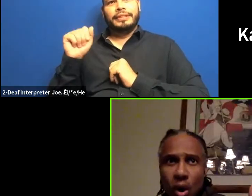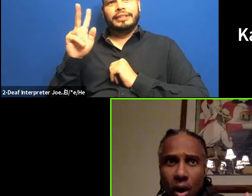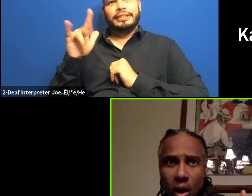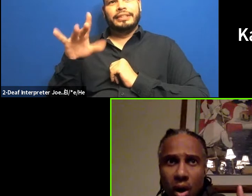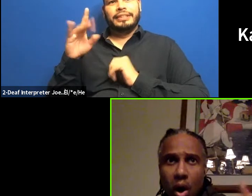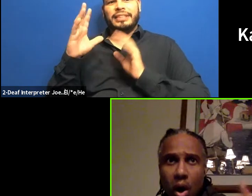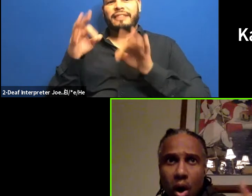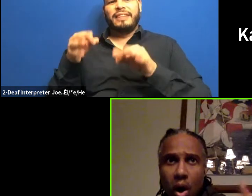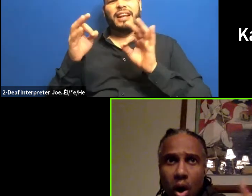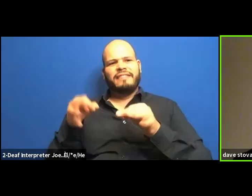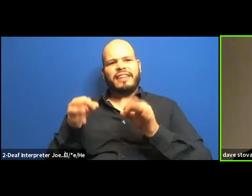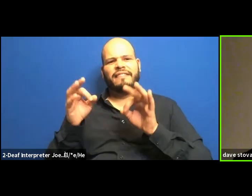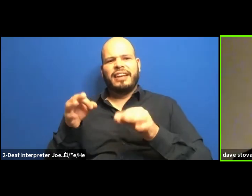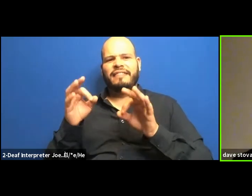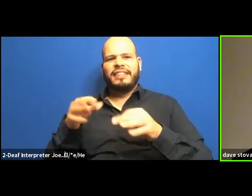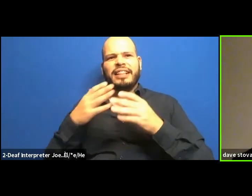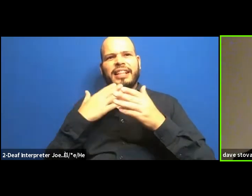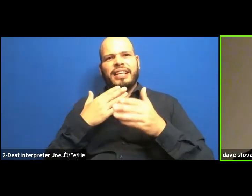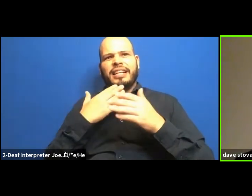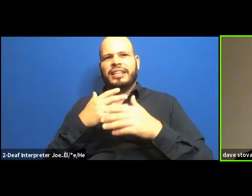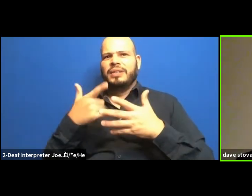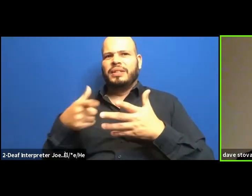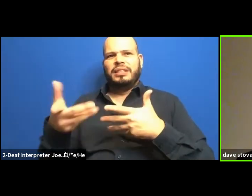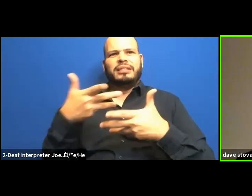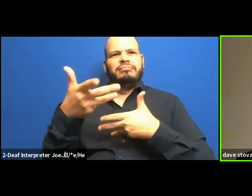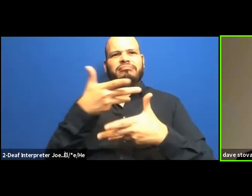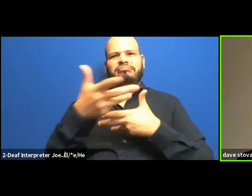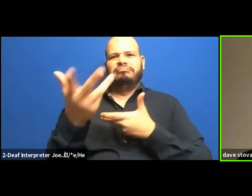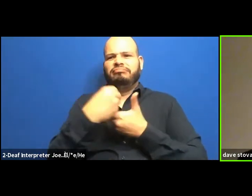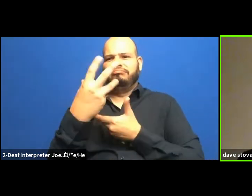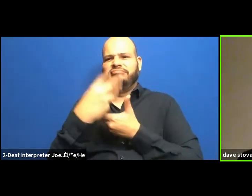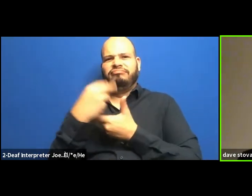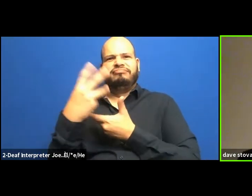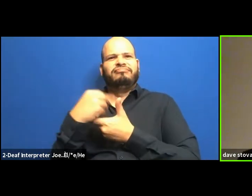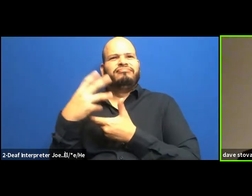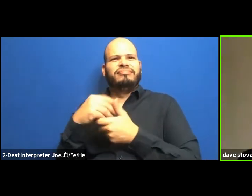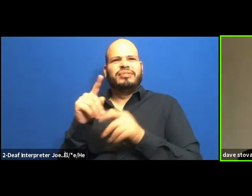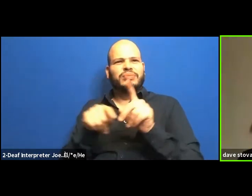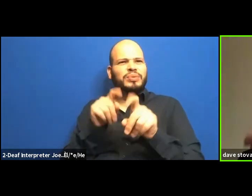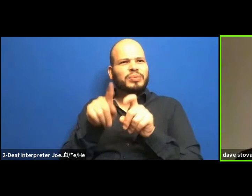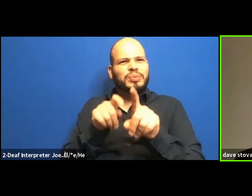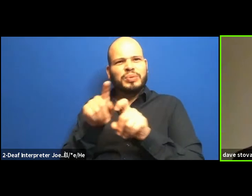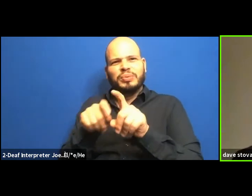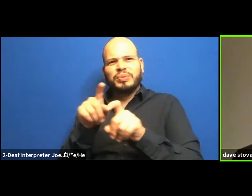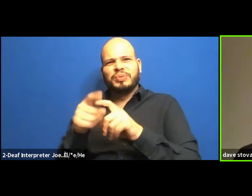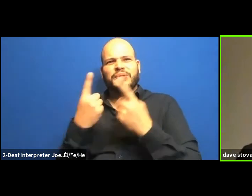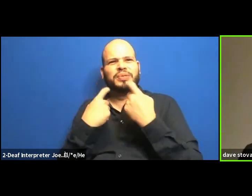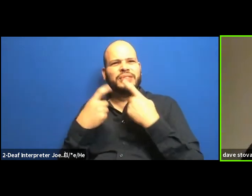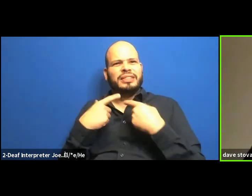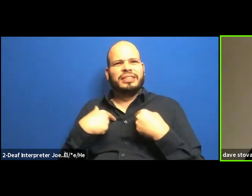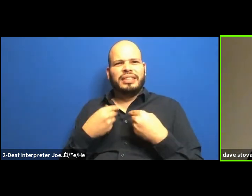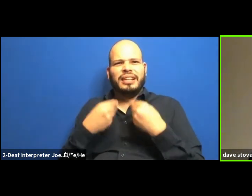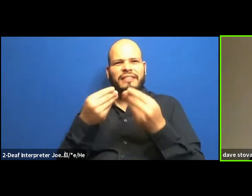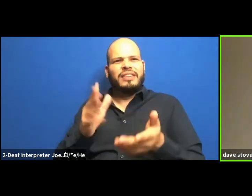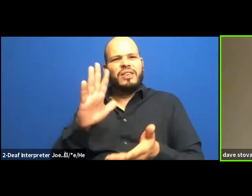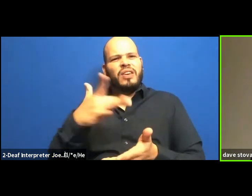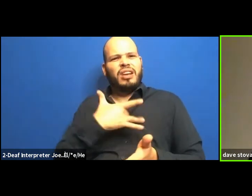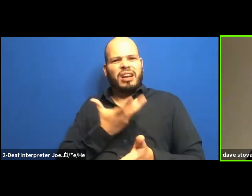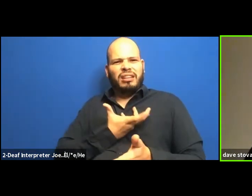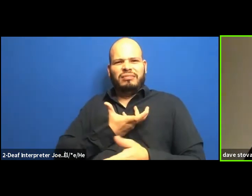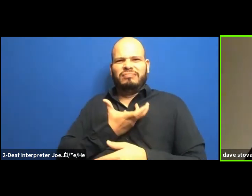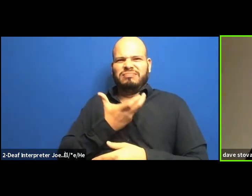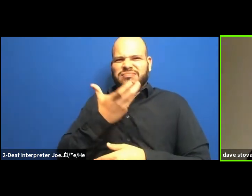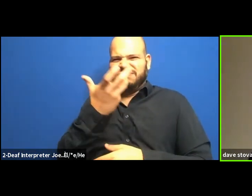You are all reminders of our coming victory, right? And we